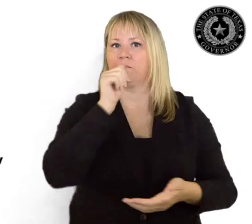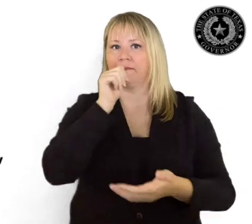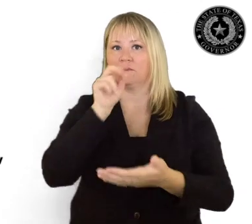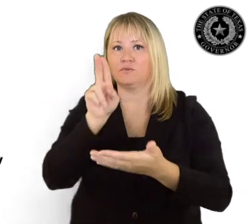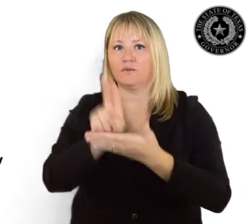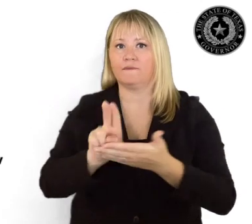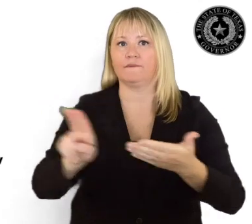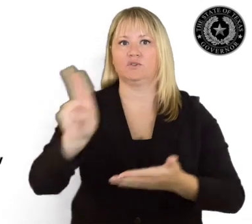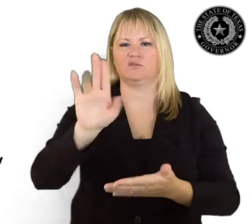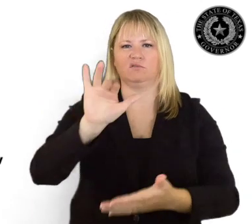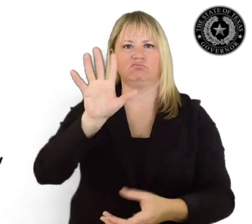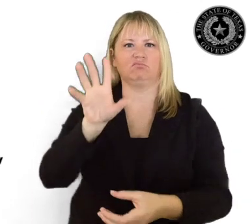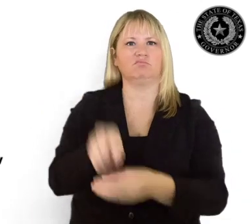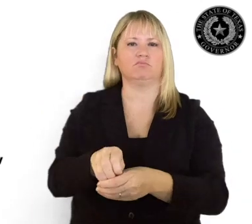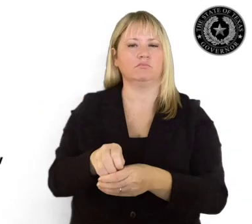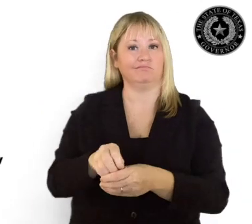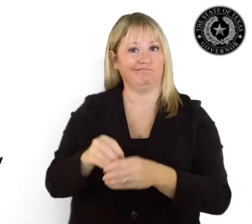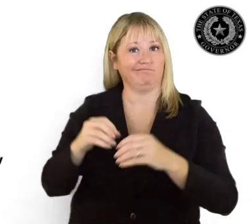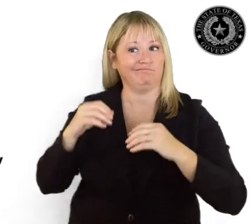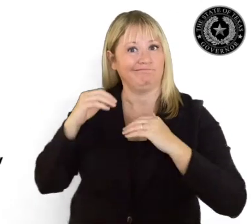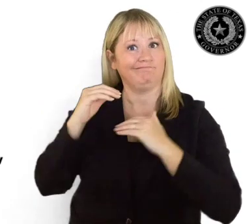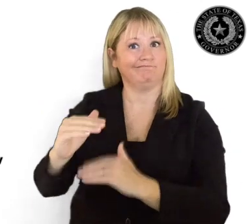above.